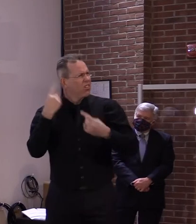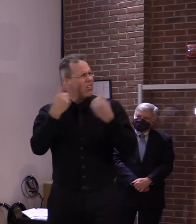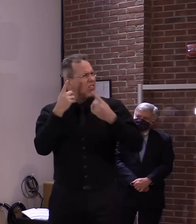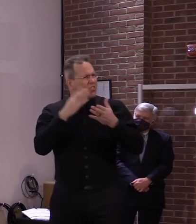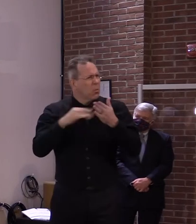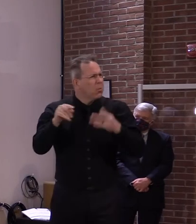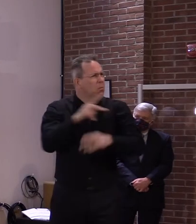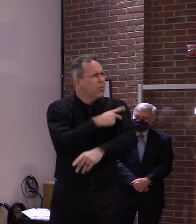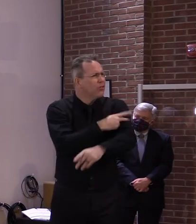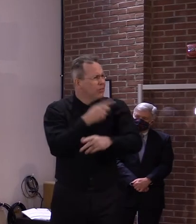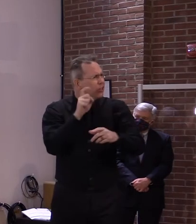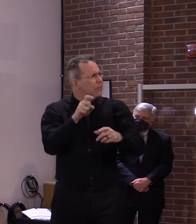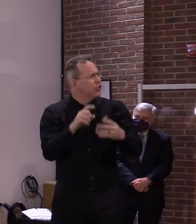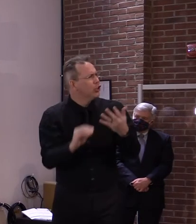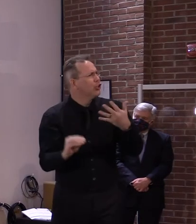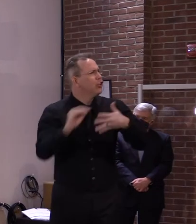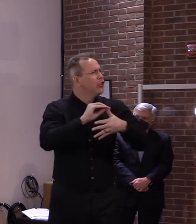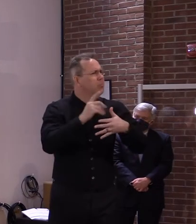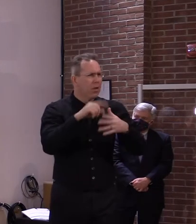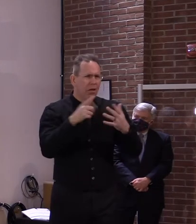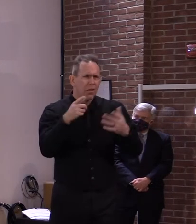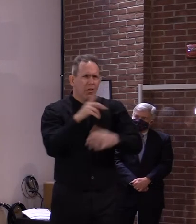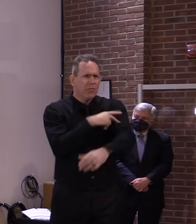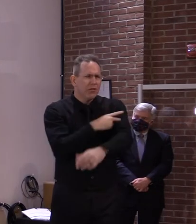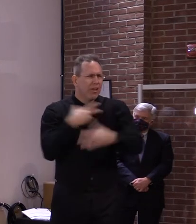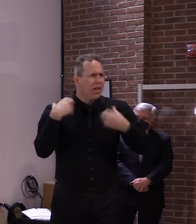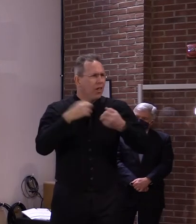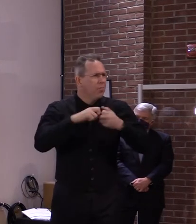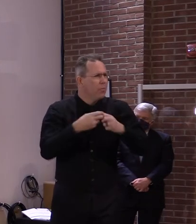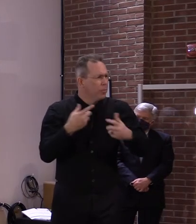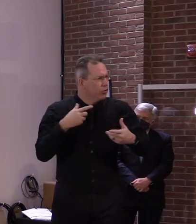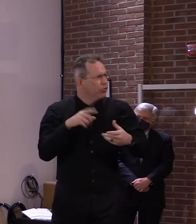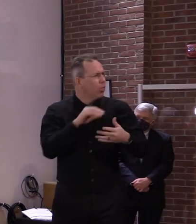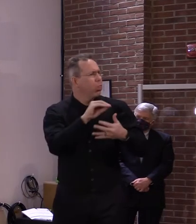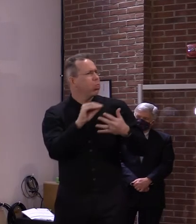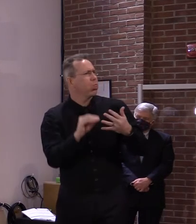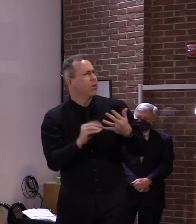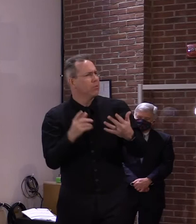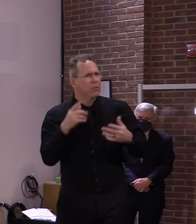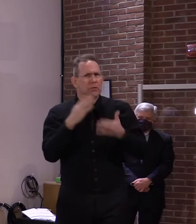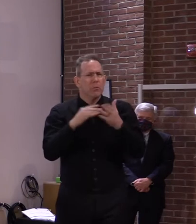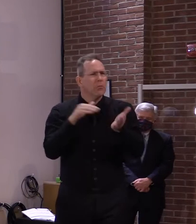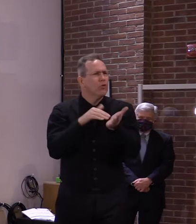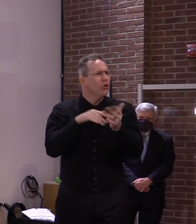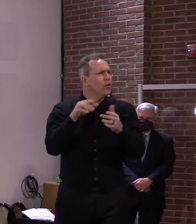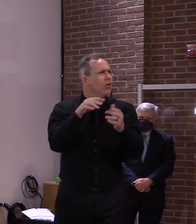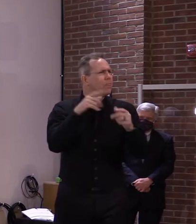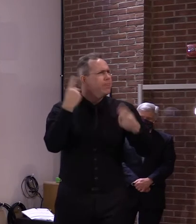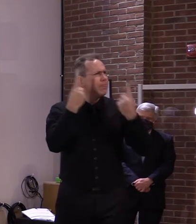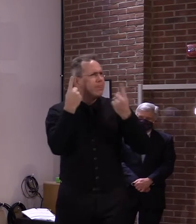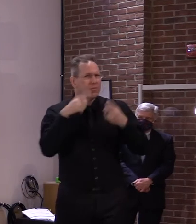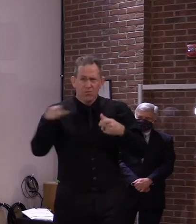let dr levine and hopefully joe you got some sort of uh discount or rebate uh to forward this question